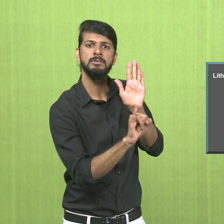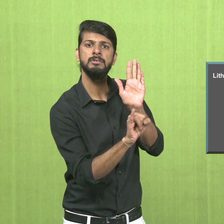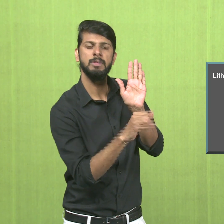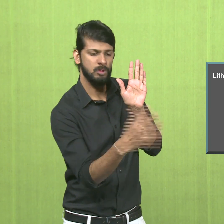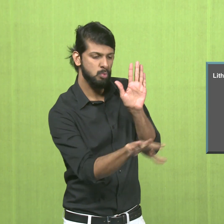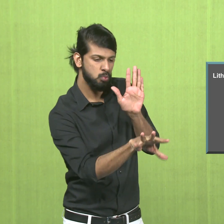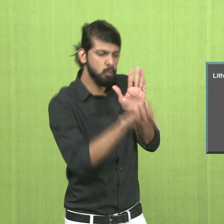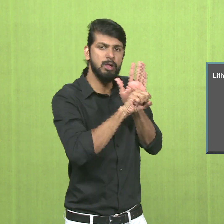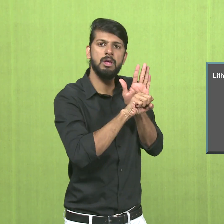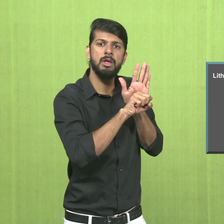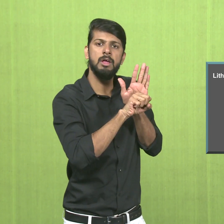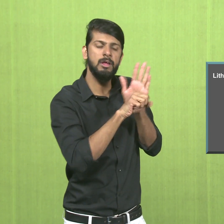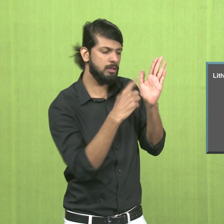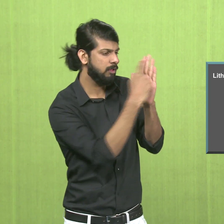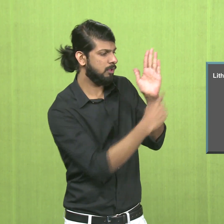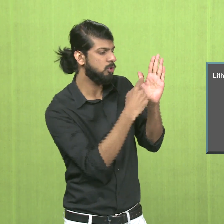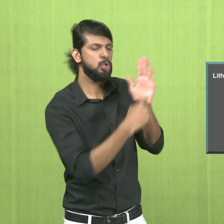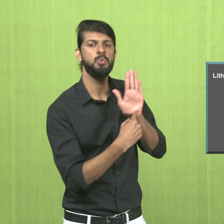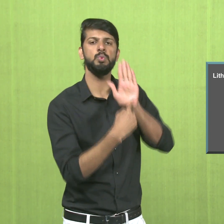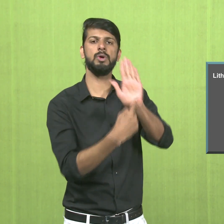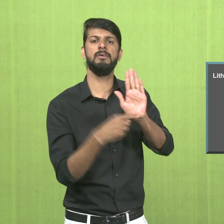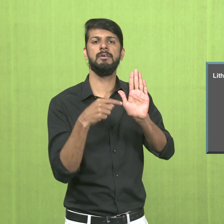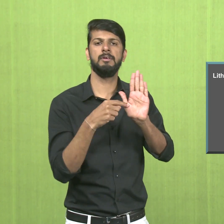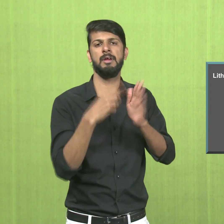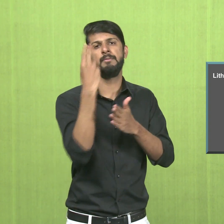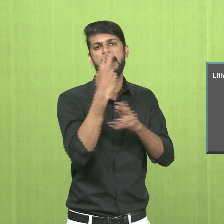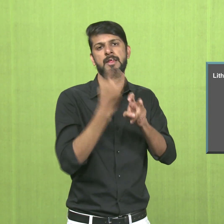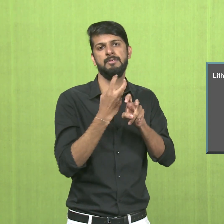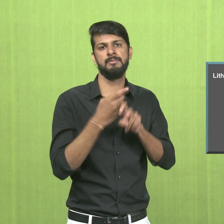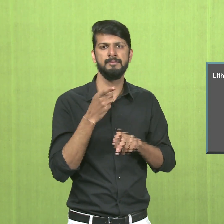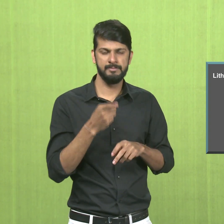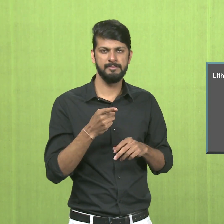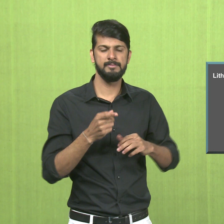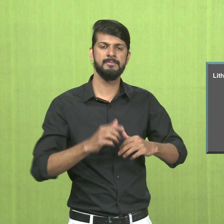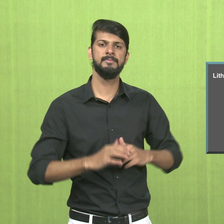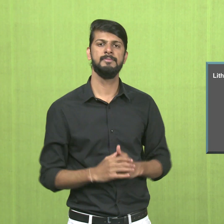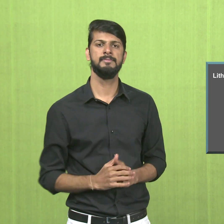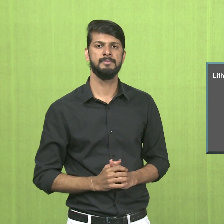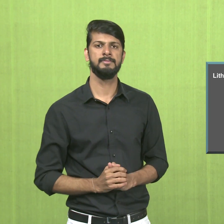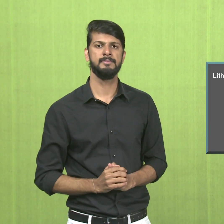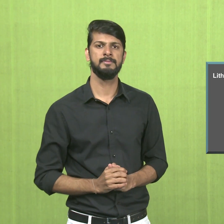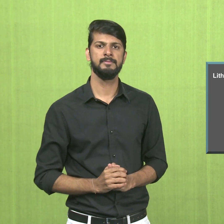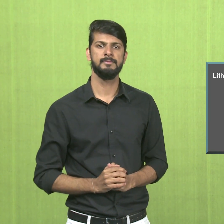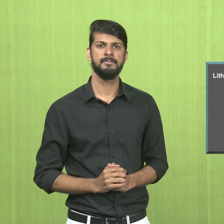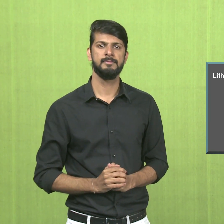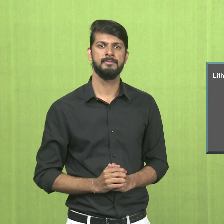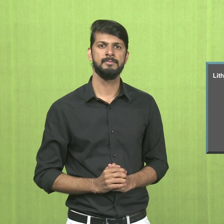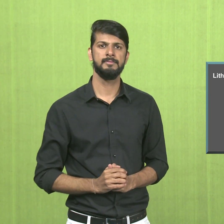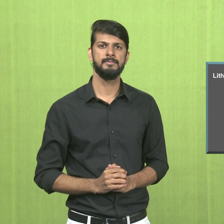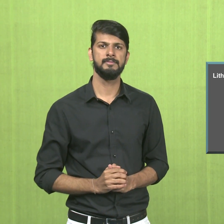stone and then you press it, which then puts the print on the paper. This is lithograph.